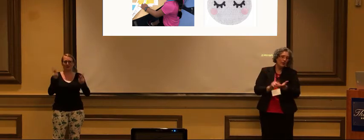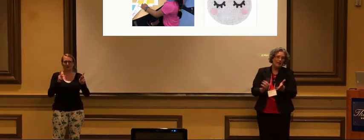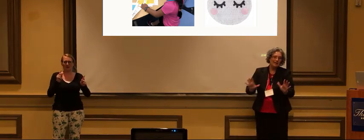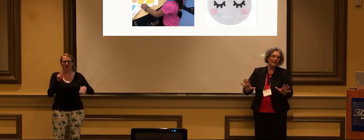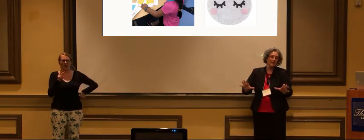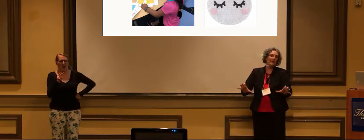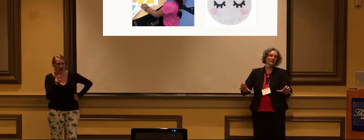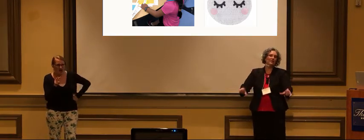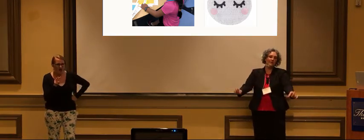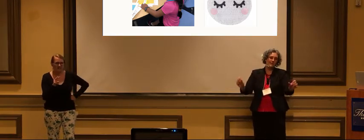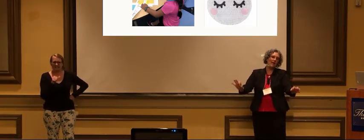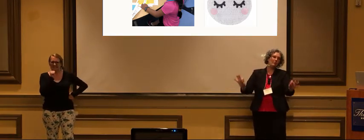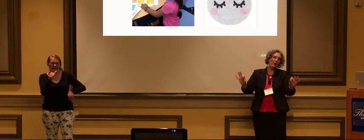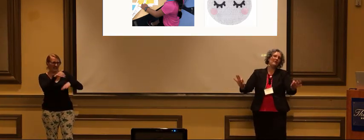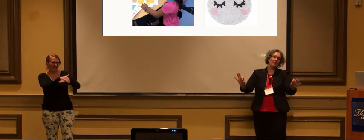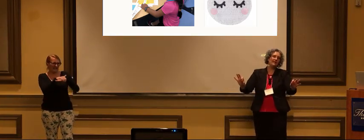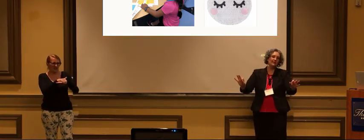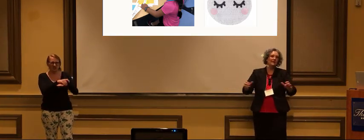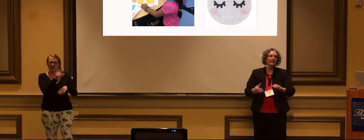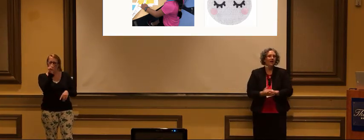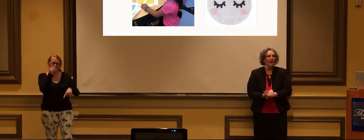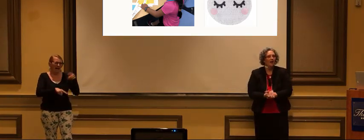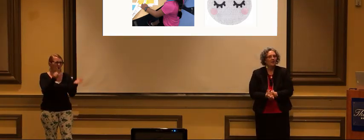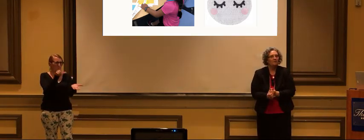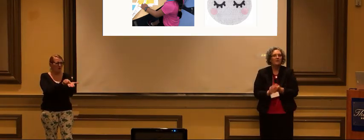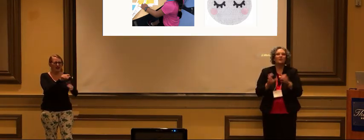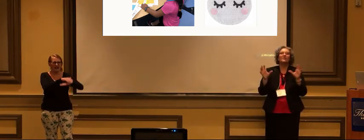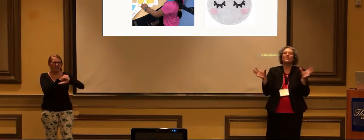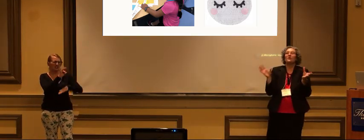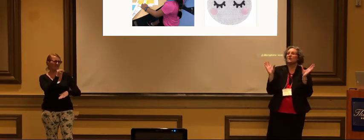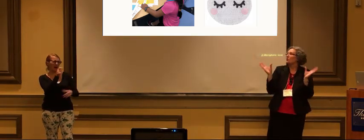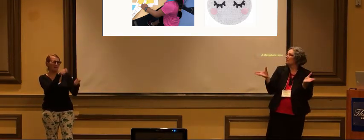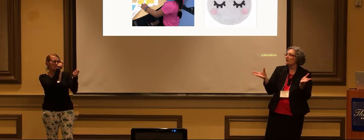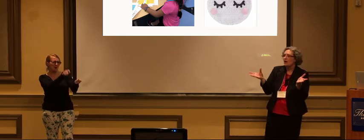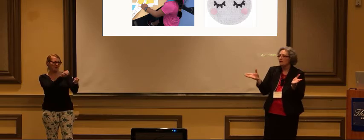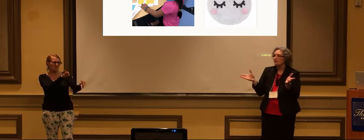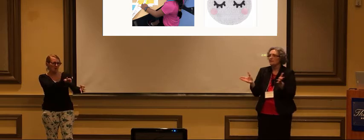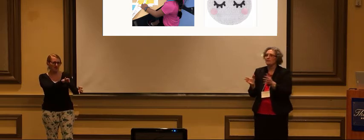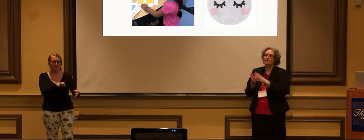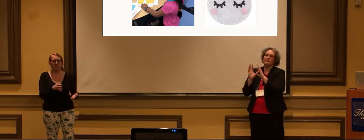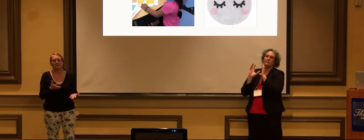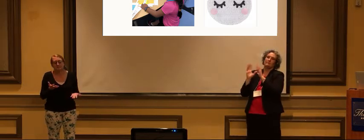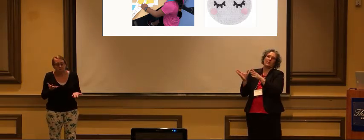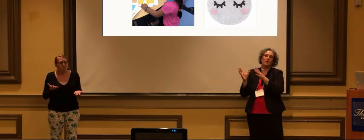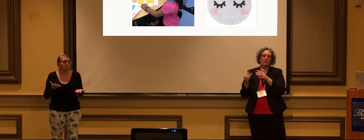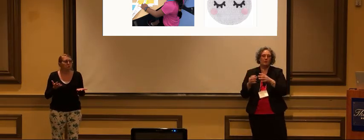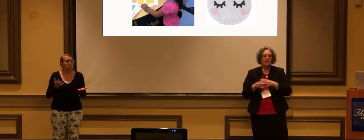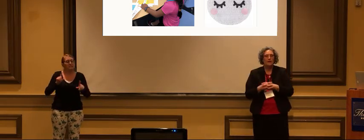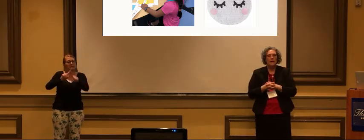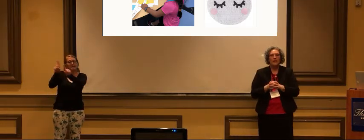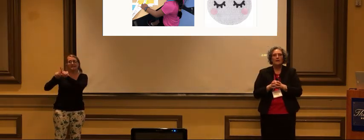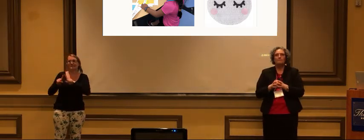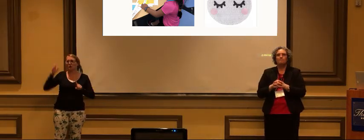you don't print anything in English that's not perfect. There's different schools of thought,